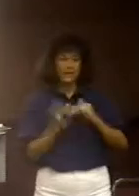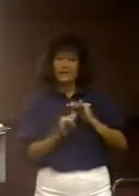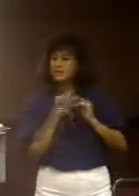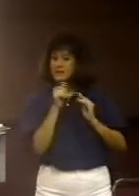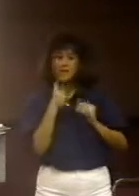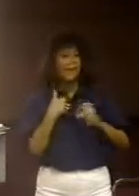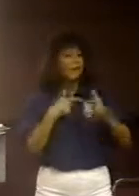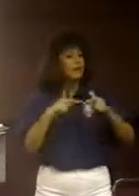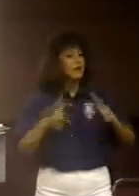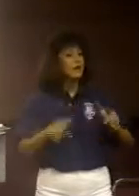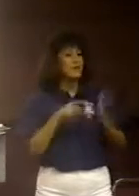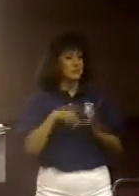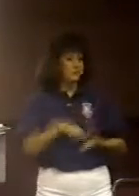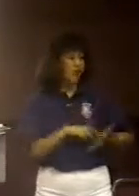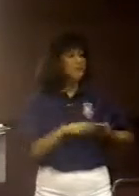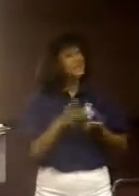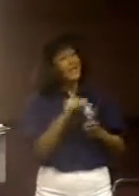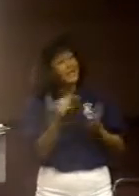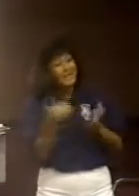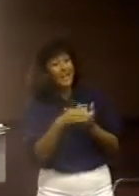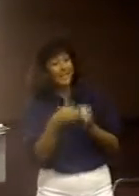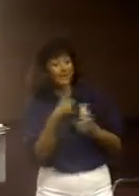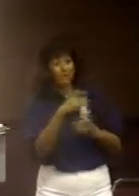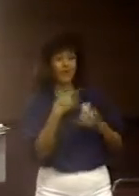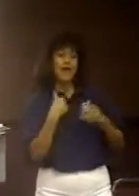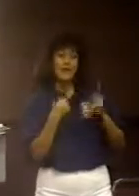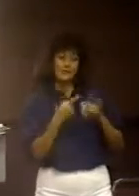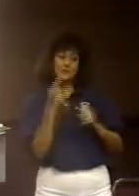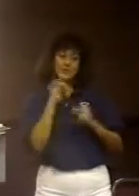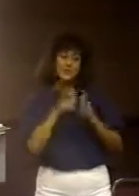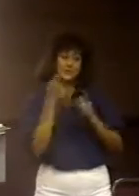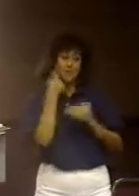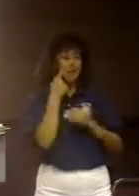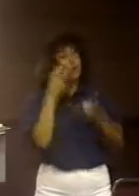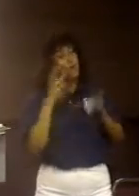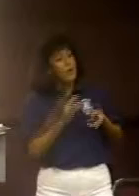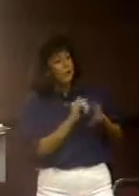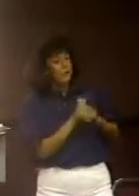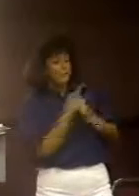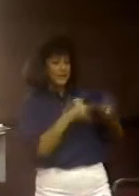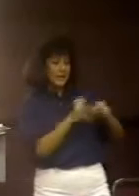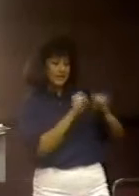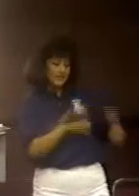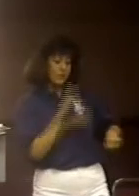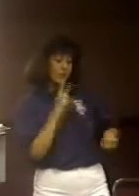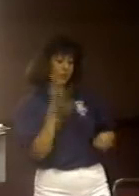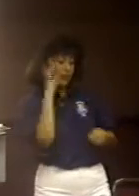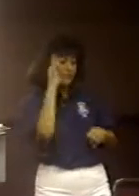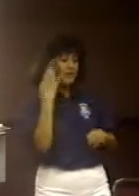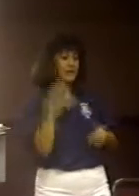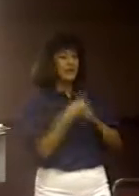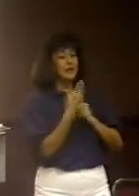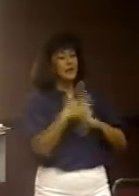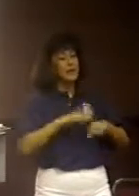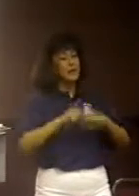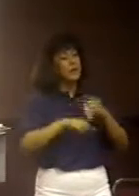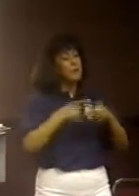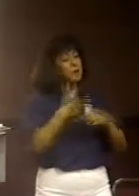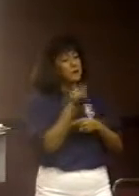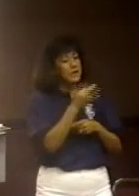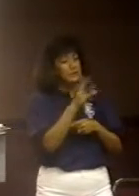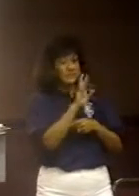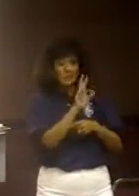models. And, you know, again, you have to just think, well, these sign systems were invented in about